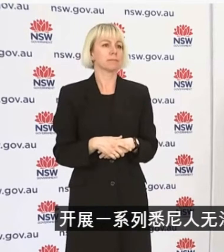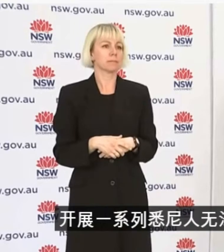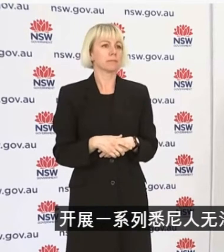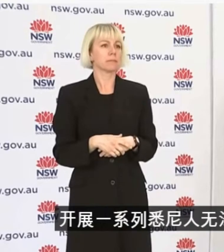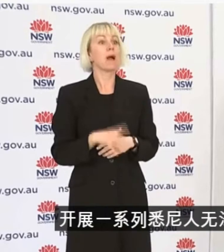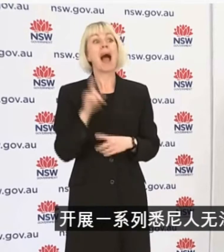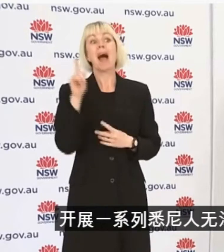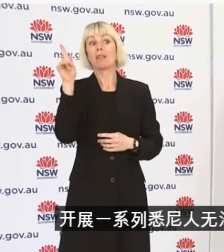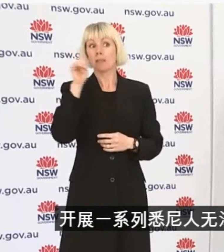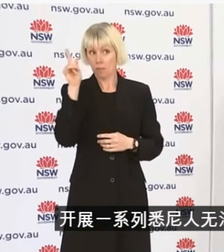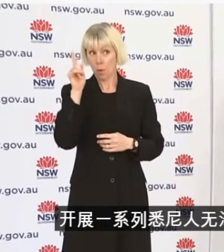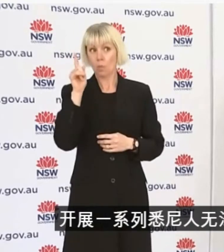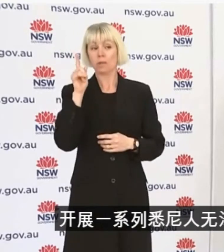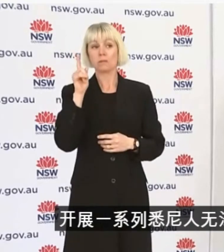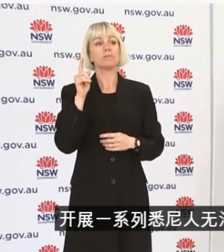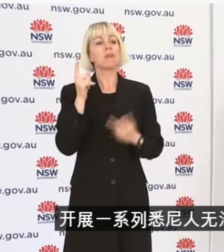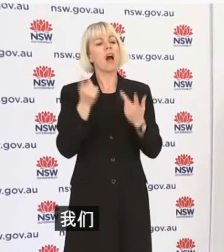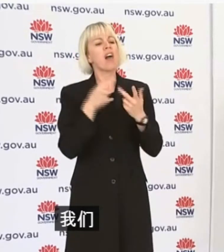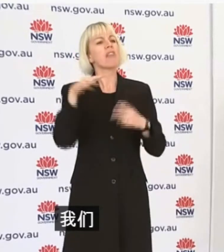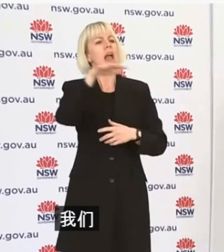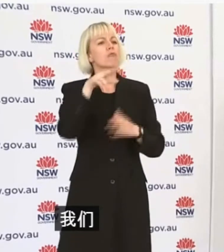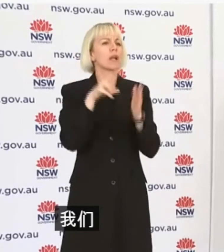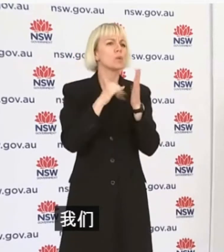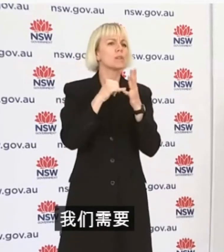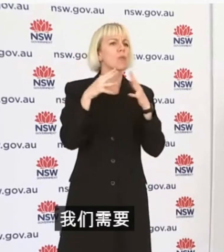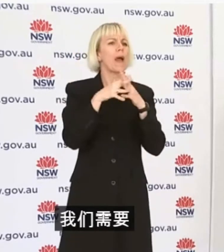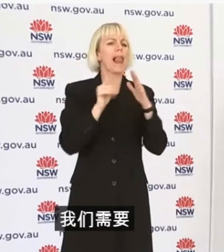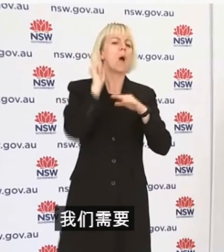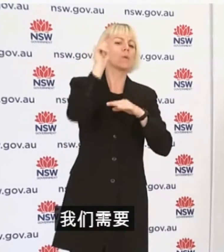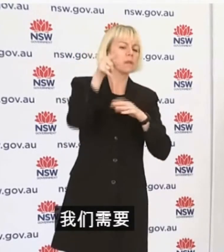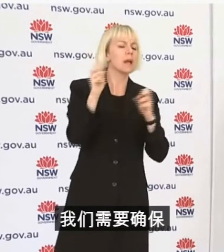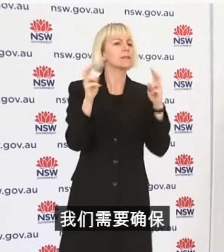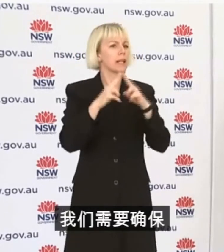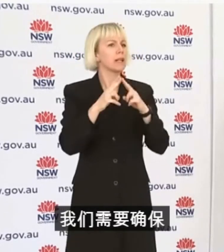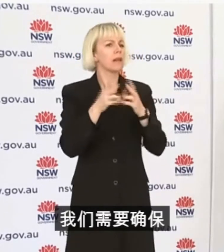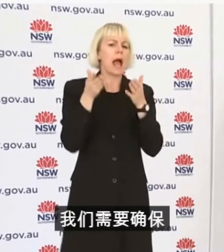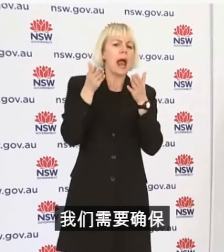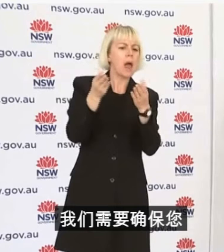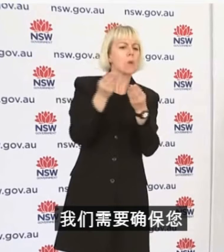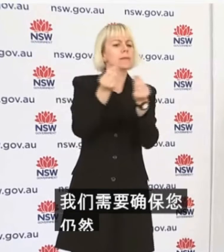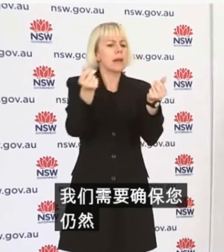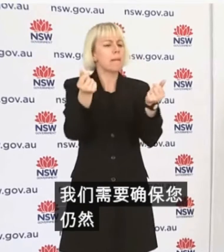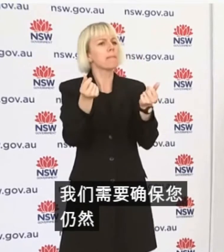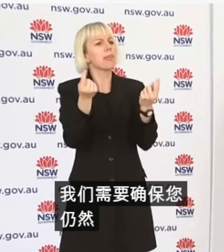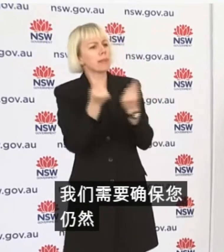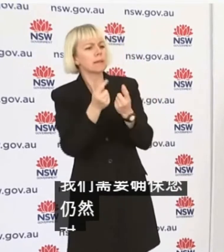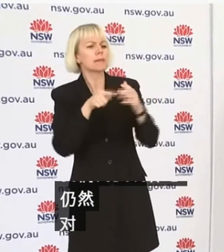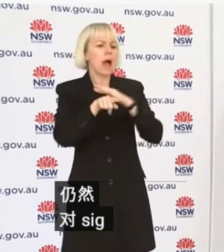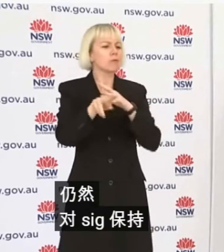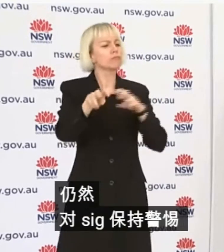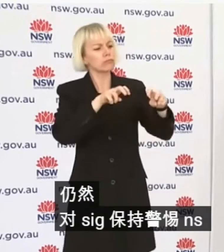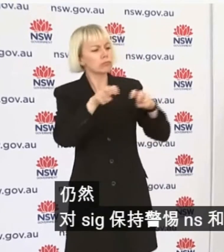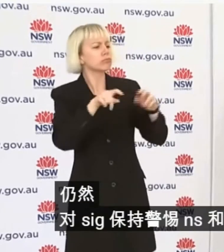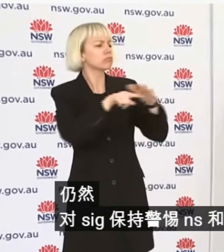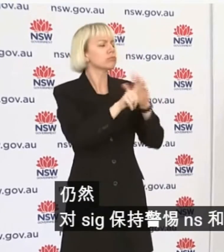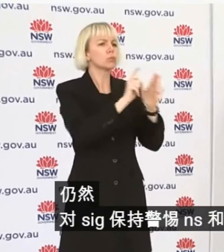range of activities which is not available to the people in Sydney, we need to make sure that you are still vigilant about